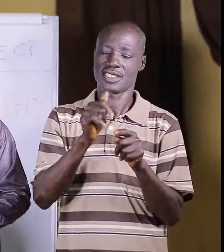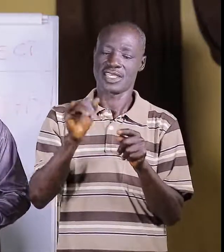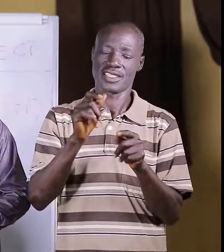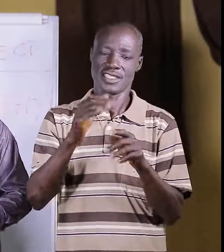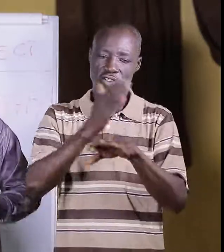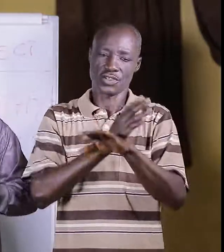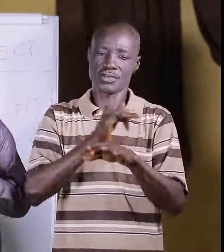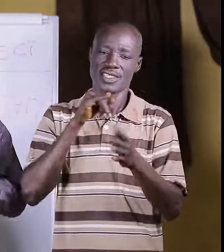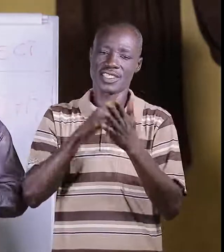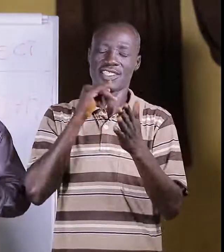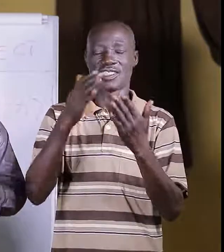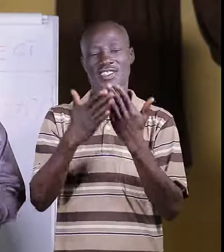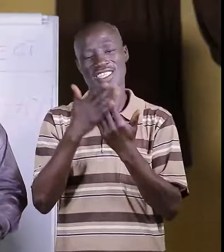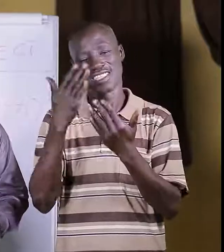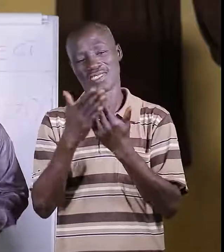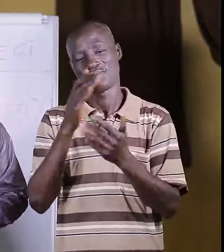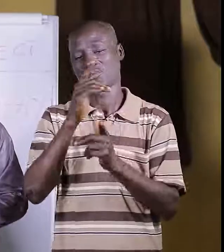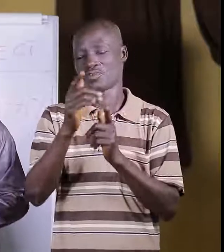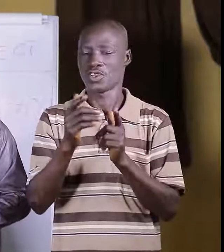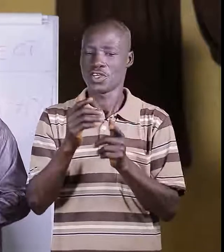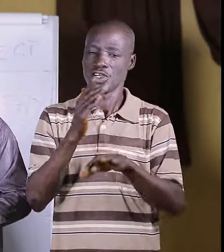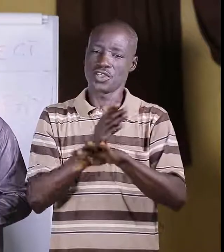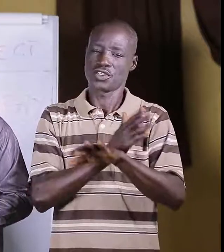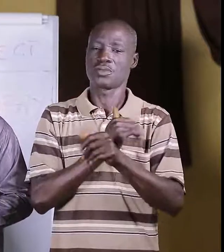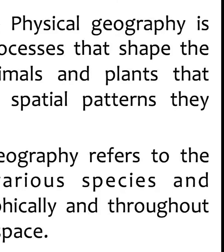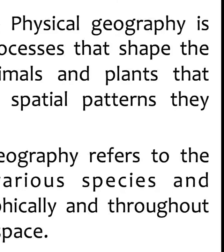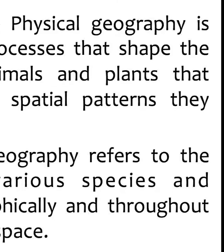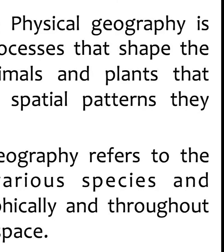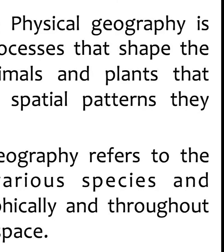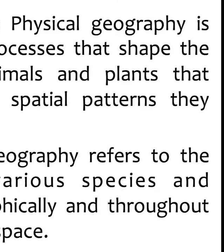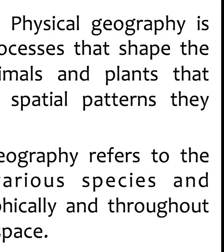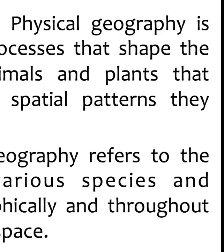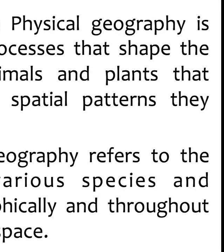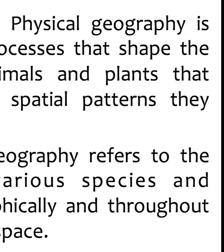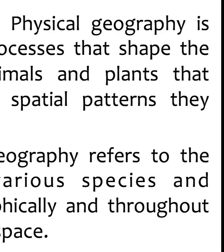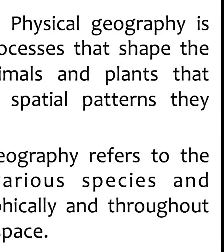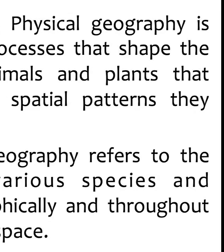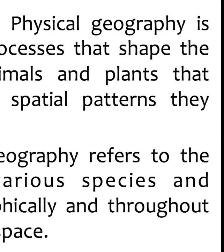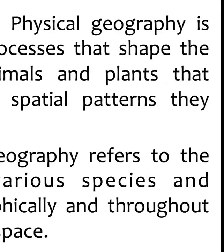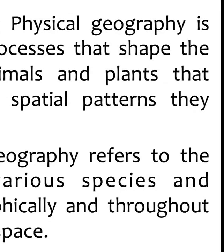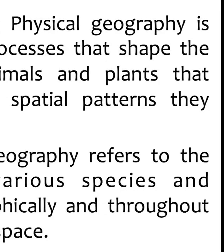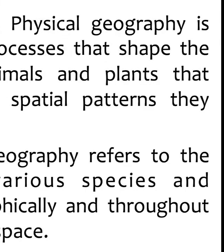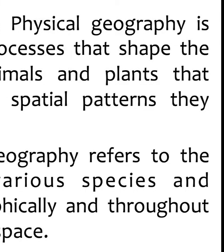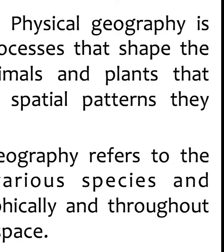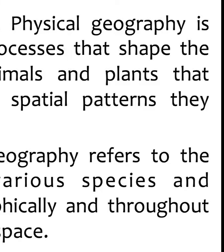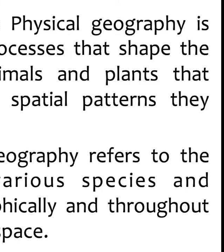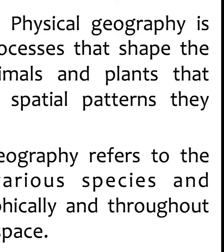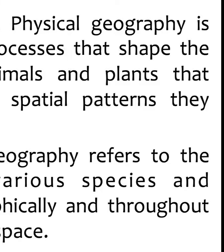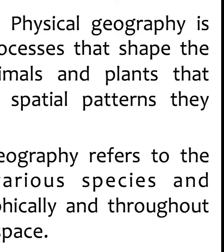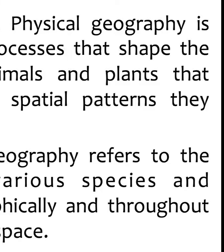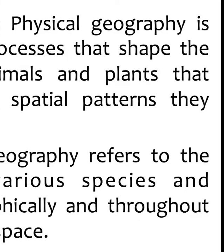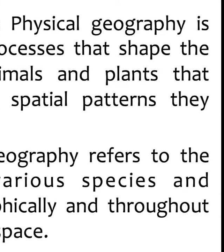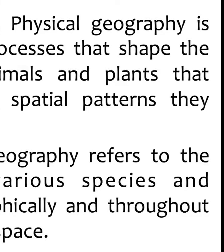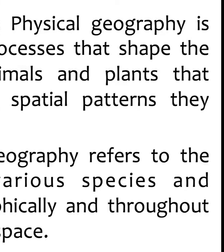subject is an easygoing subject. 2, we have physical